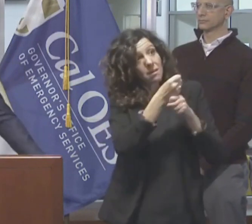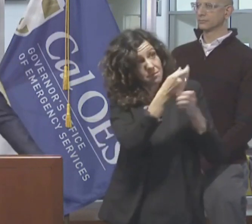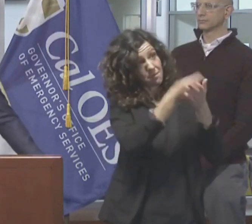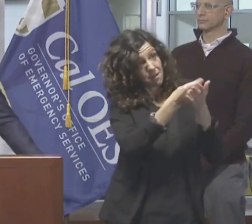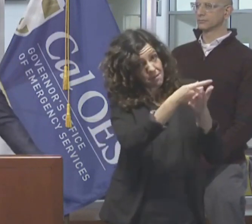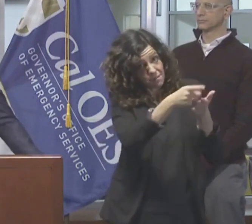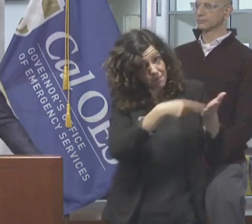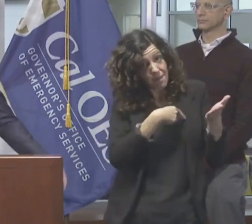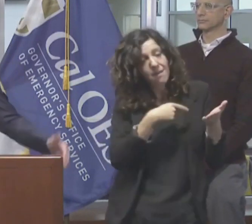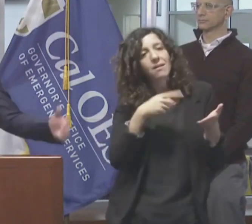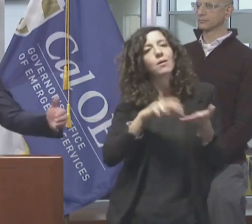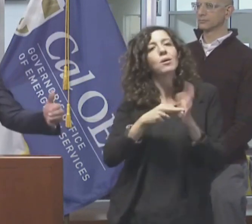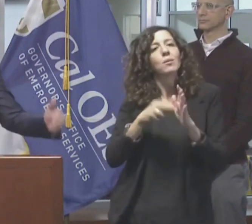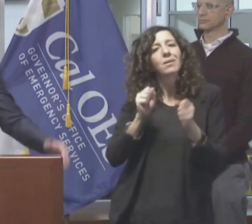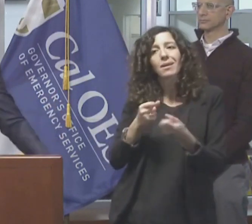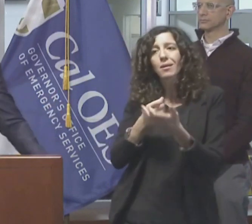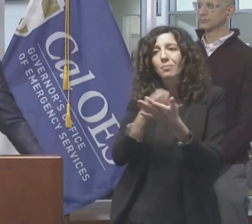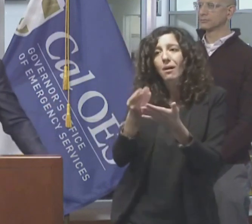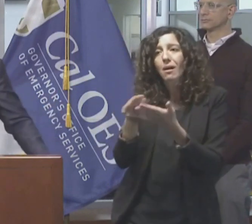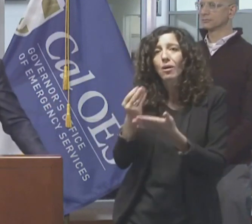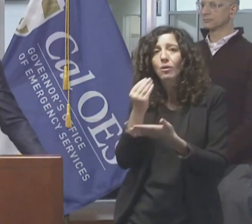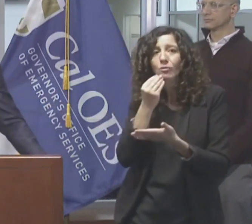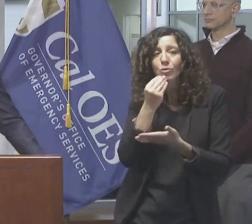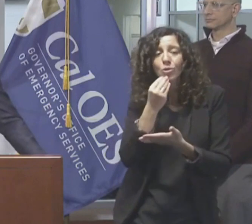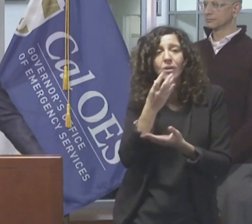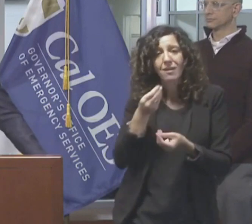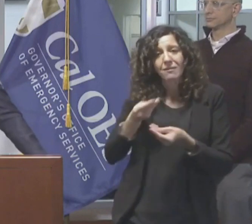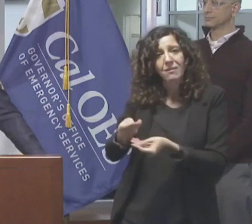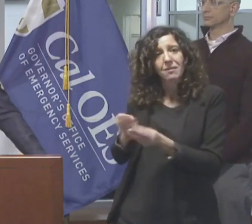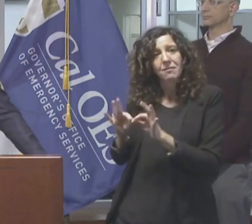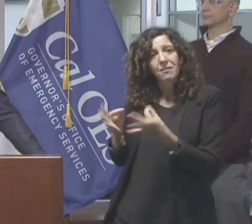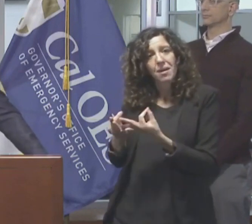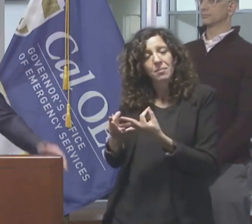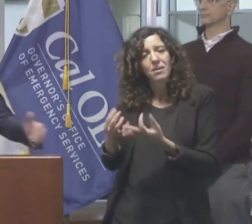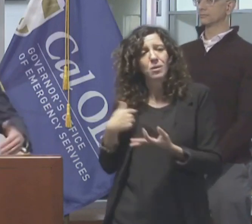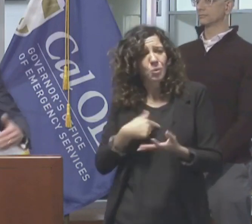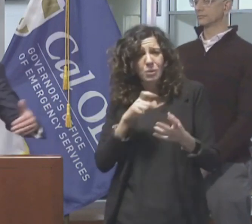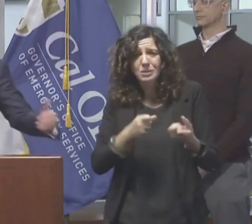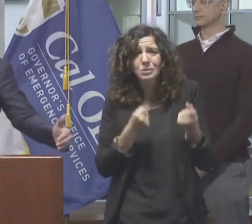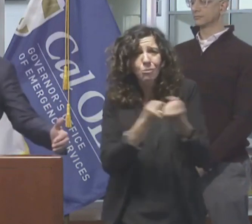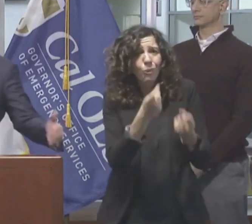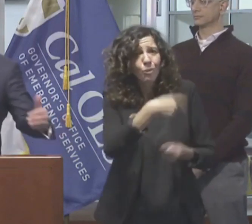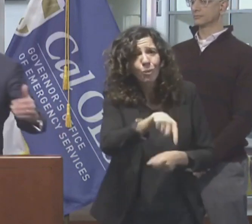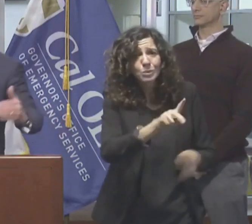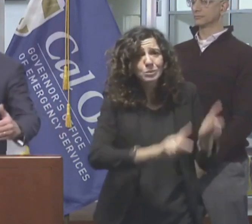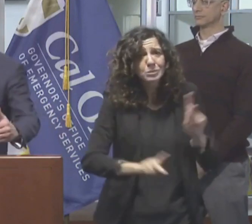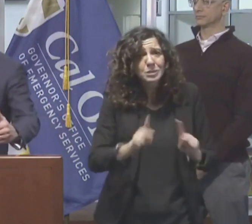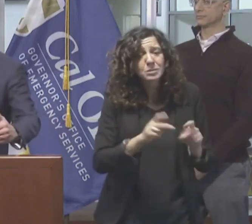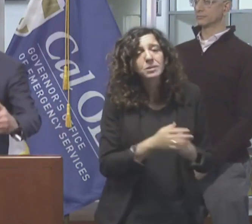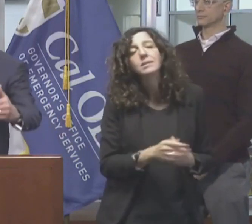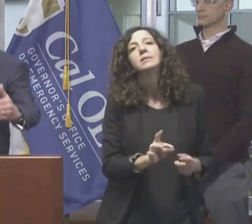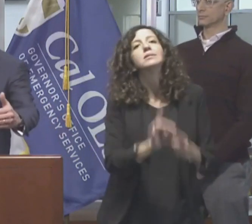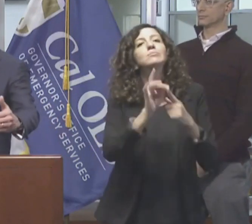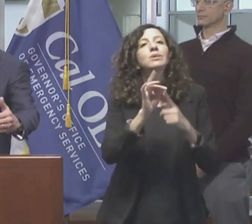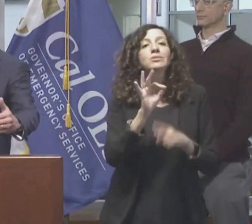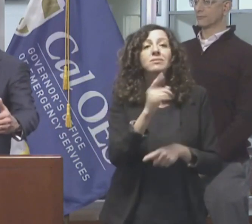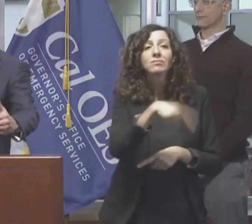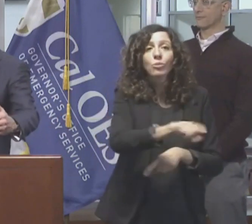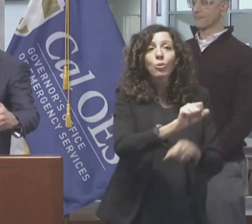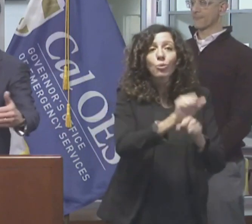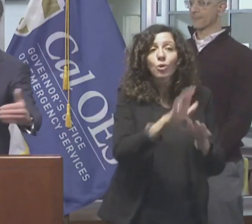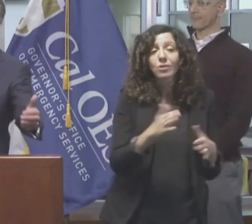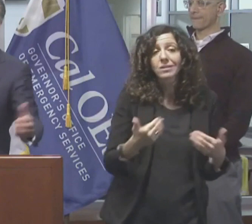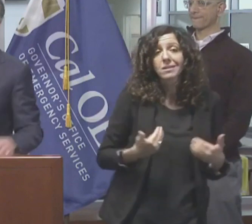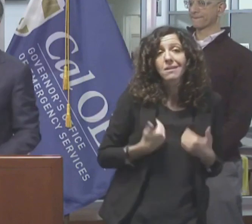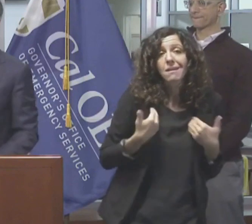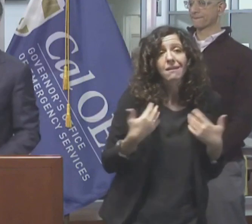family at home, that we also support them in a very thoughtful and pragmatic way, particularly if there are workers that are younger and healthier,